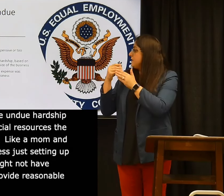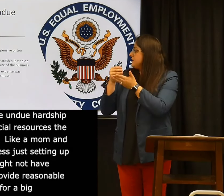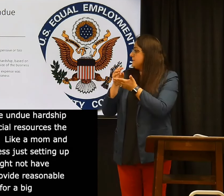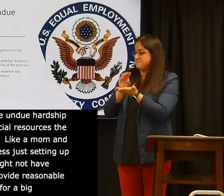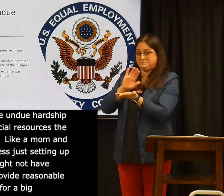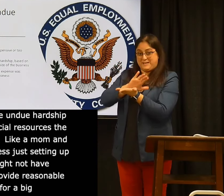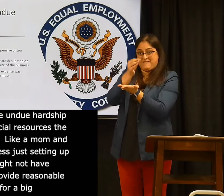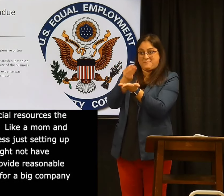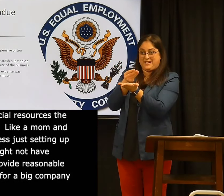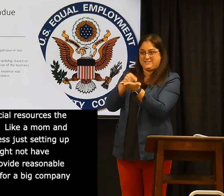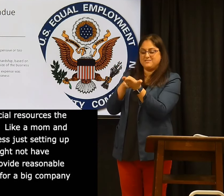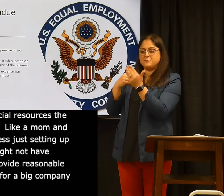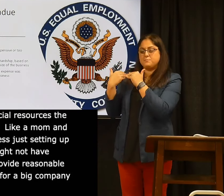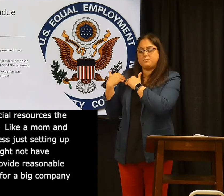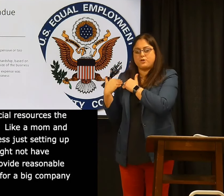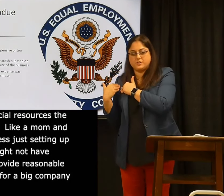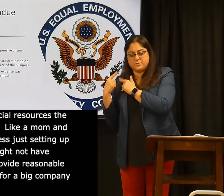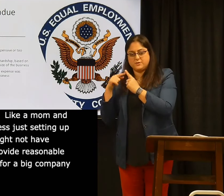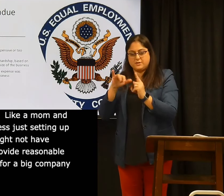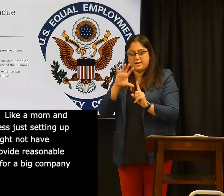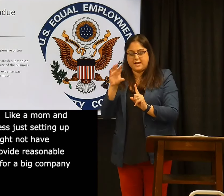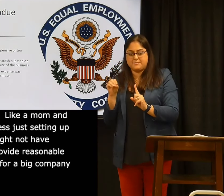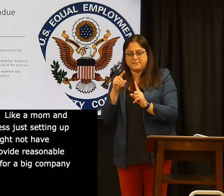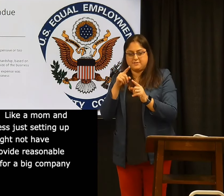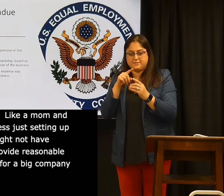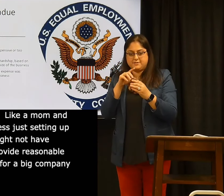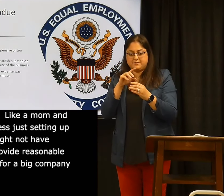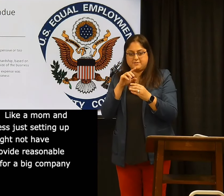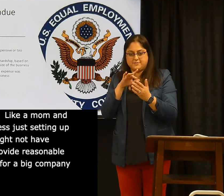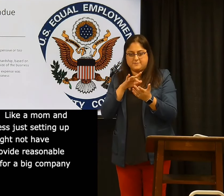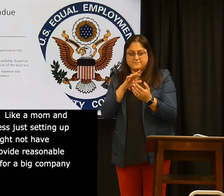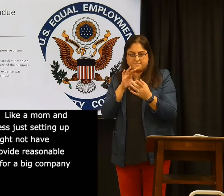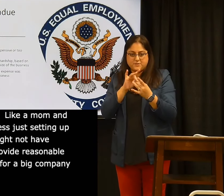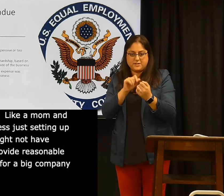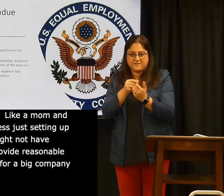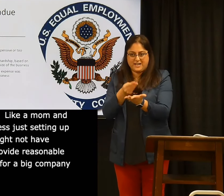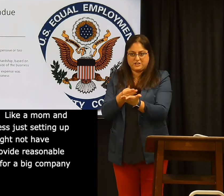Employers must show their expenses, and that would be burden on the entire business.